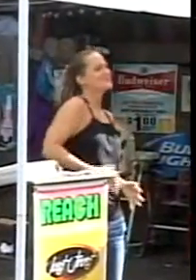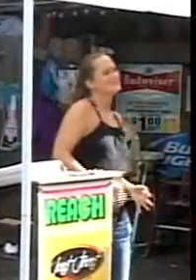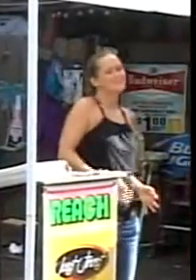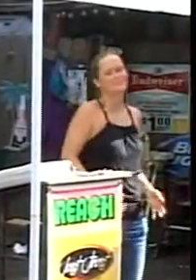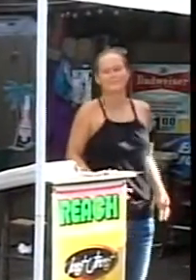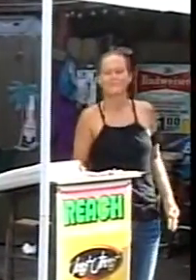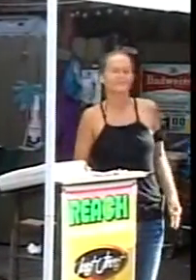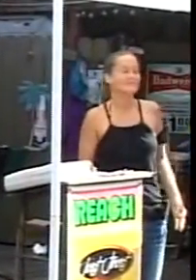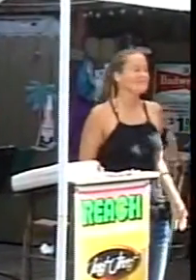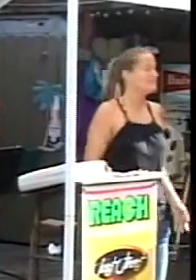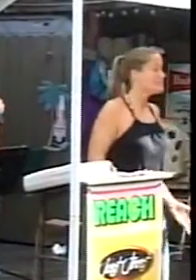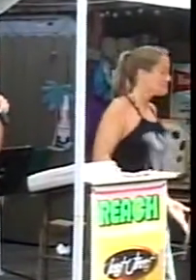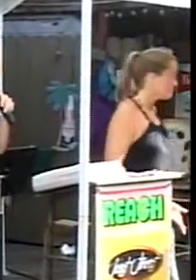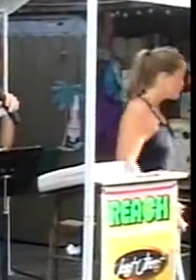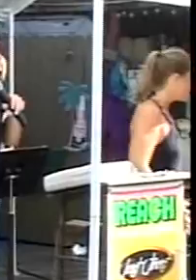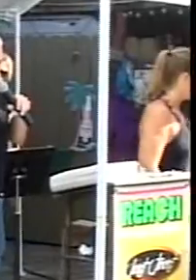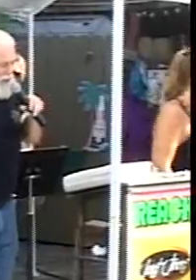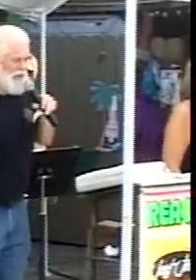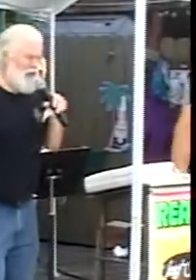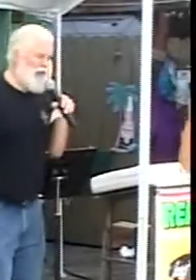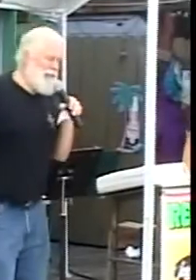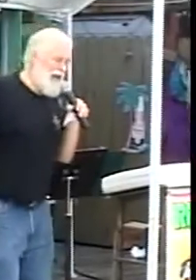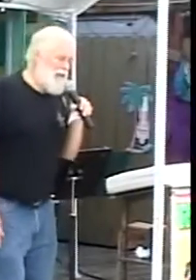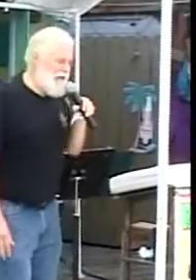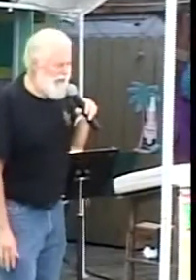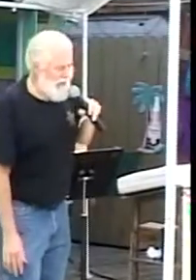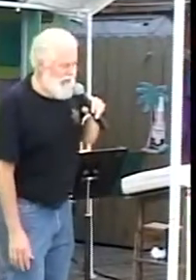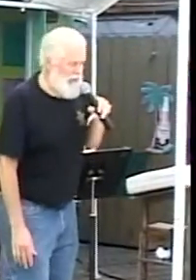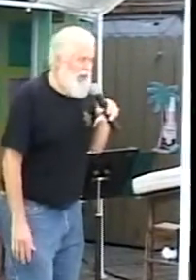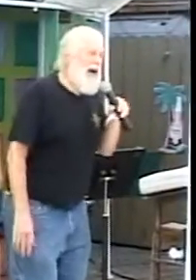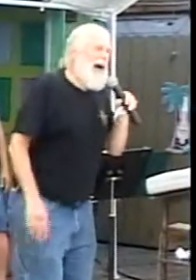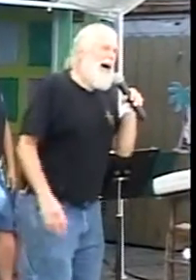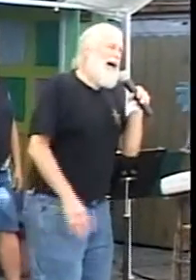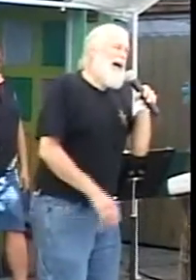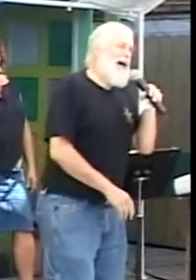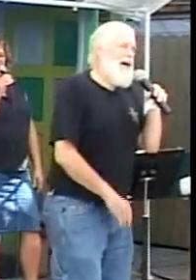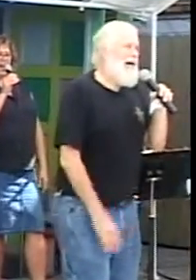No more cold unshackles on my feet.